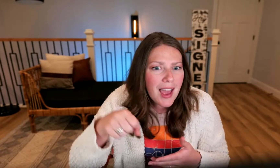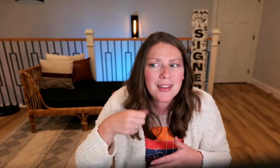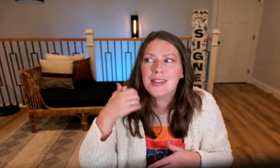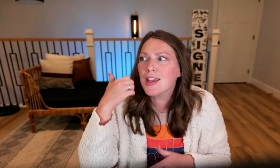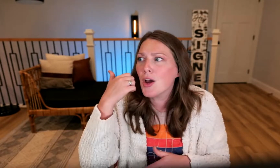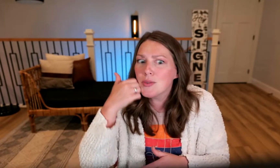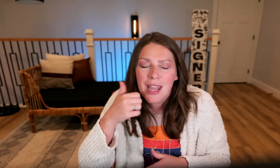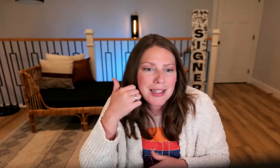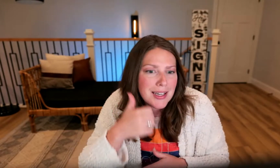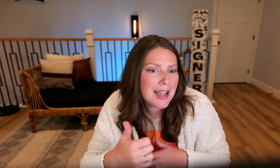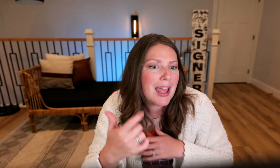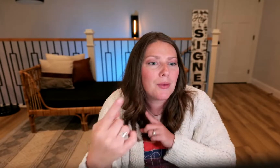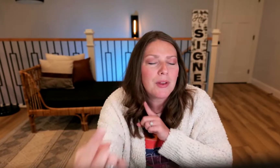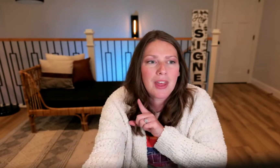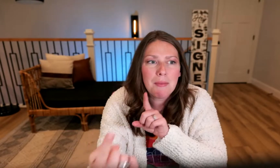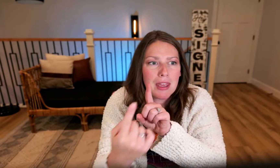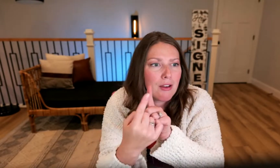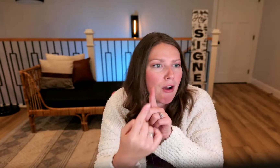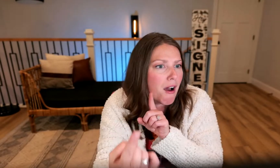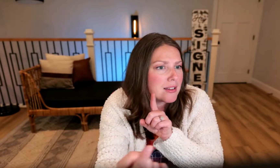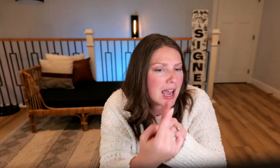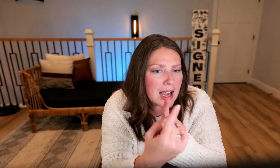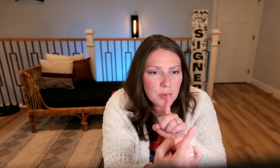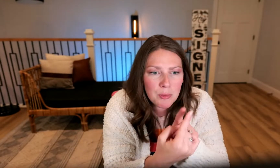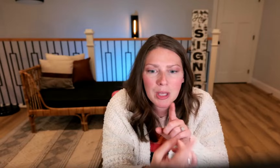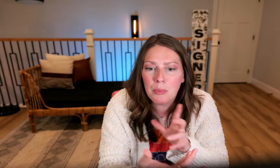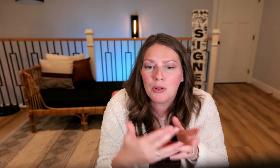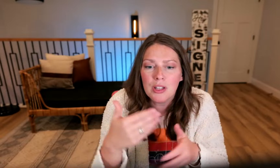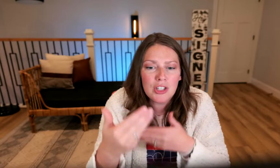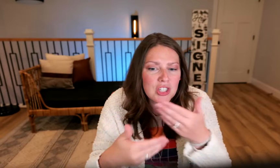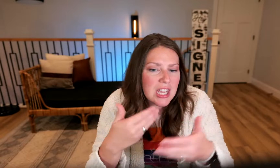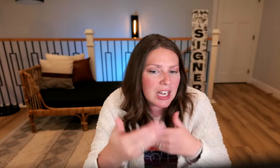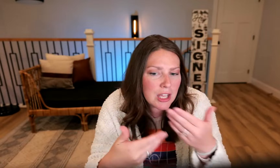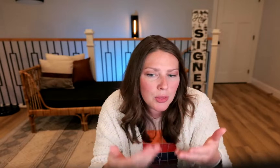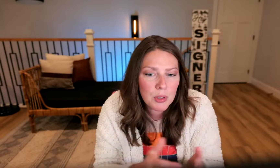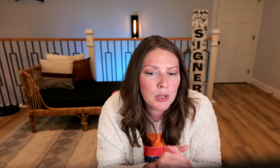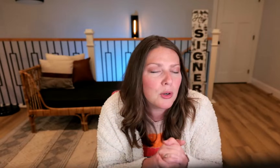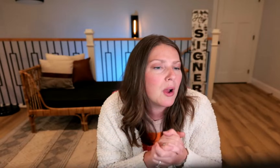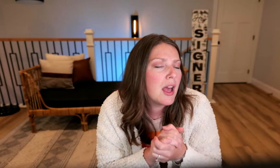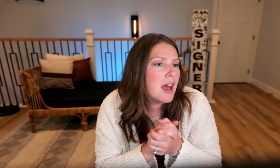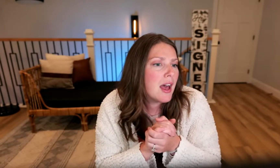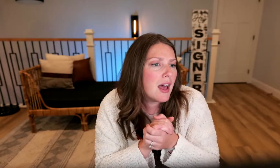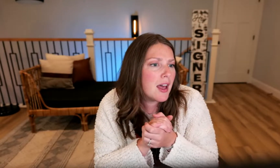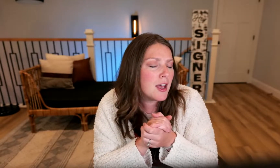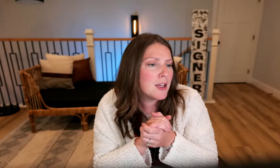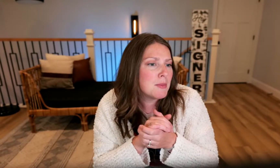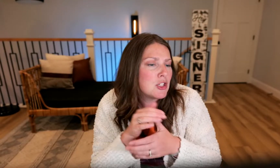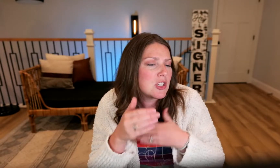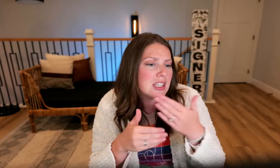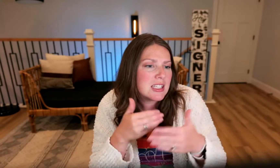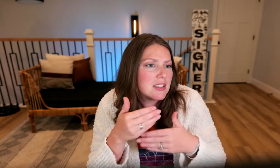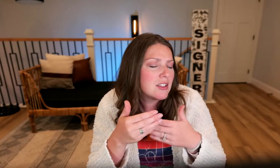Yes, they go day to day with like making contact with people and just getting through just